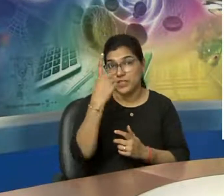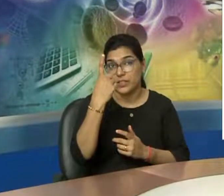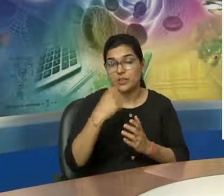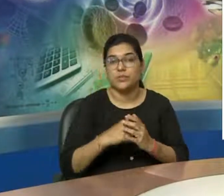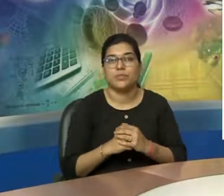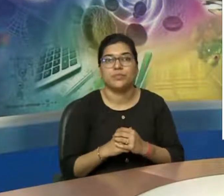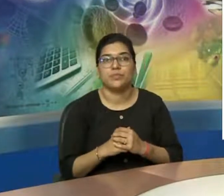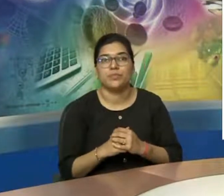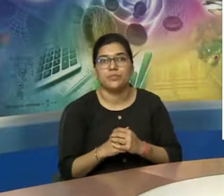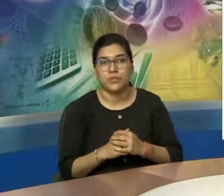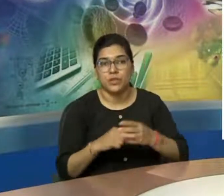of this lesson.